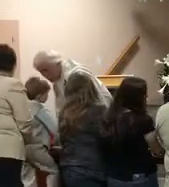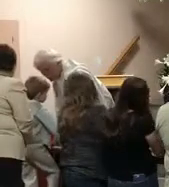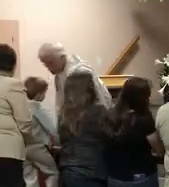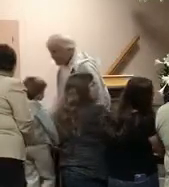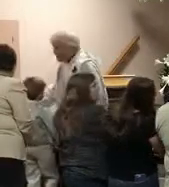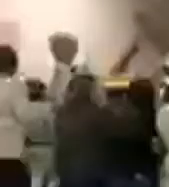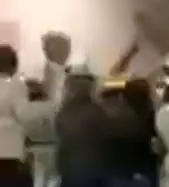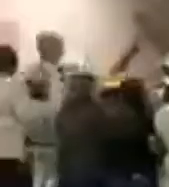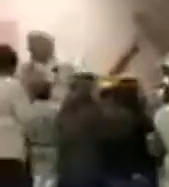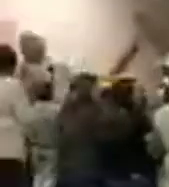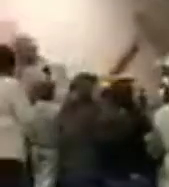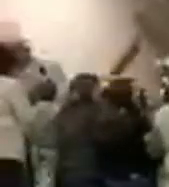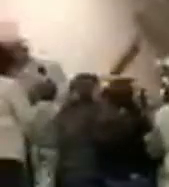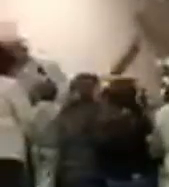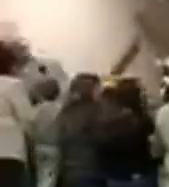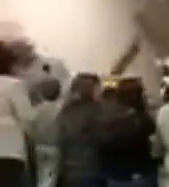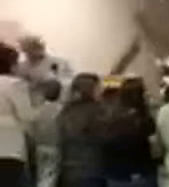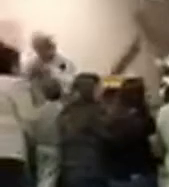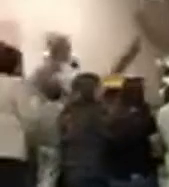Jesus Christ, given in this